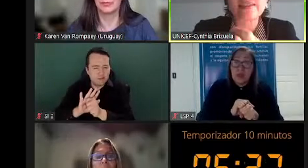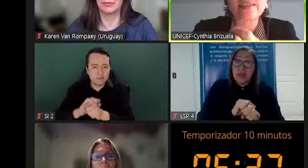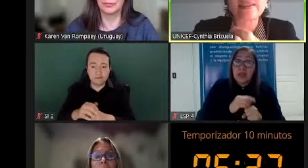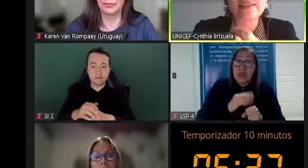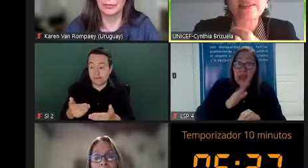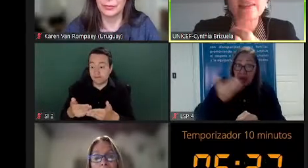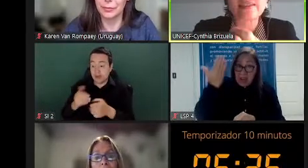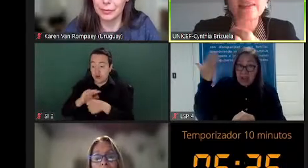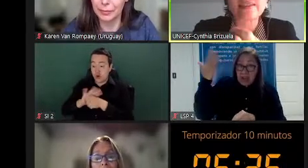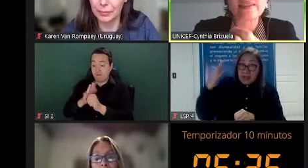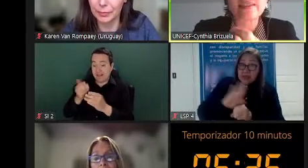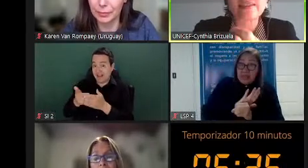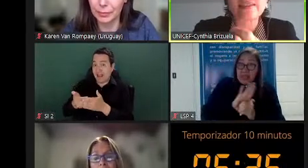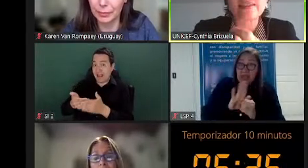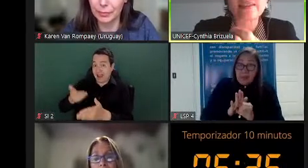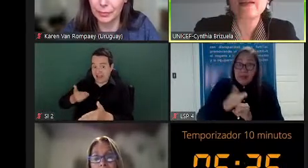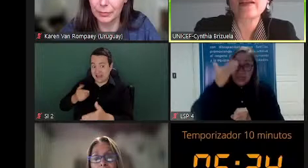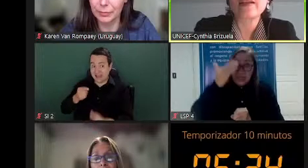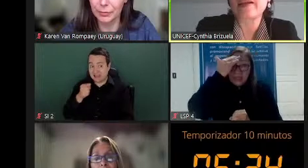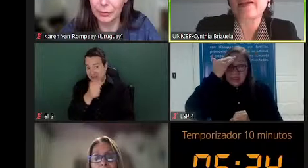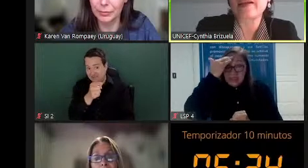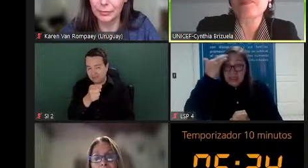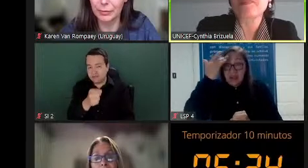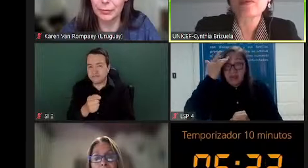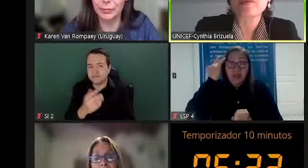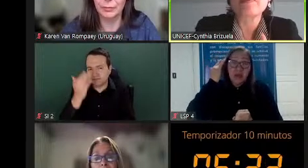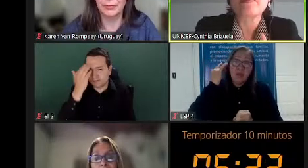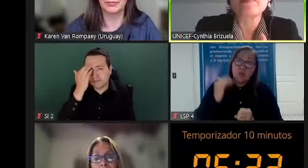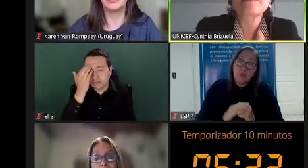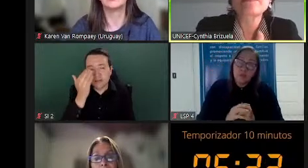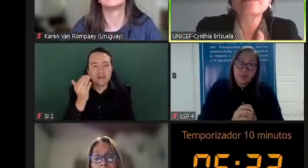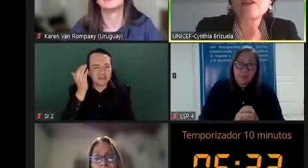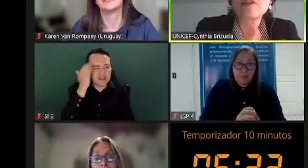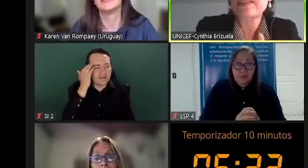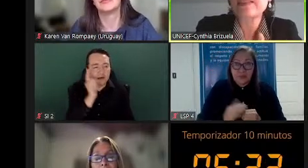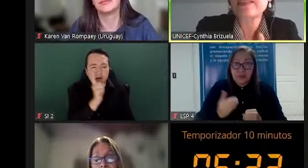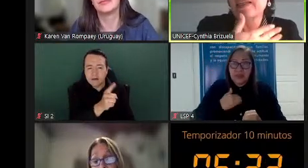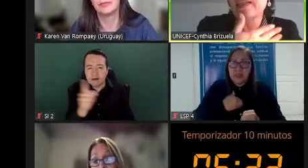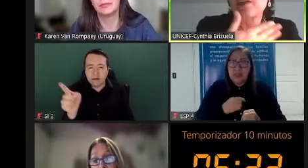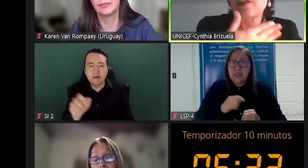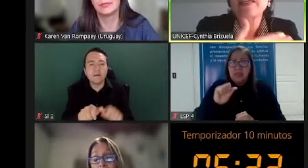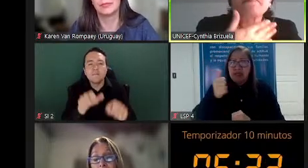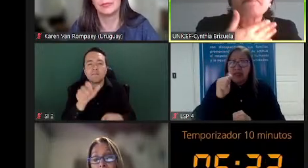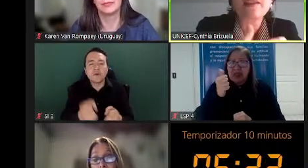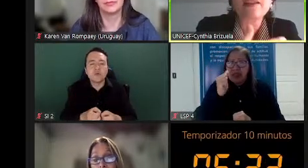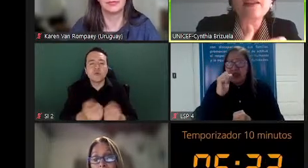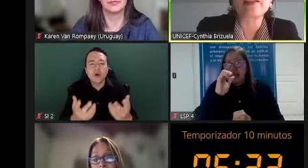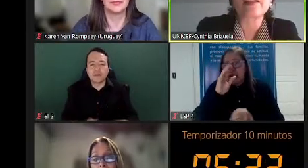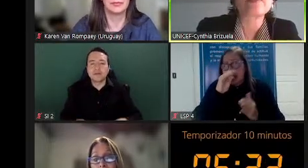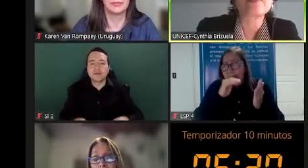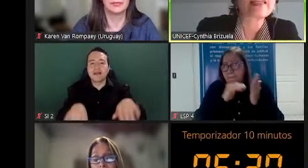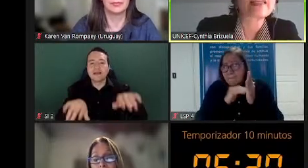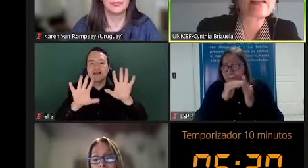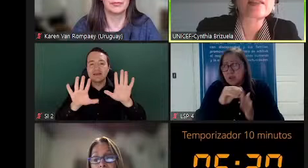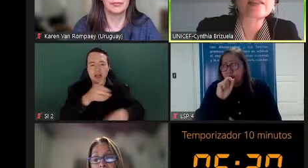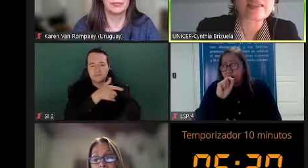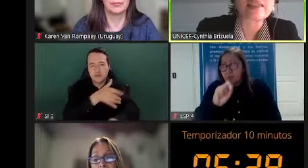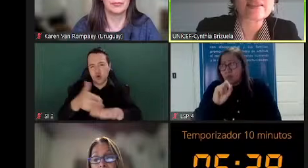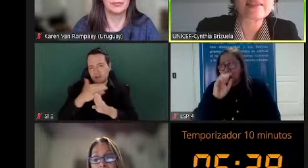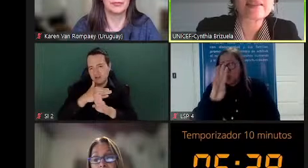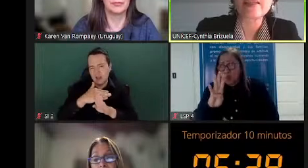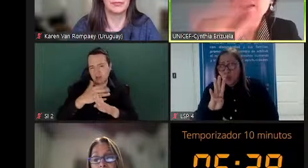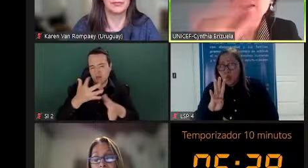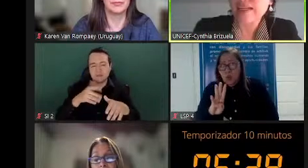covet before the pandemic we knew we had 10.4 million